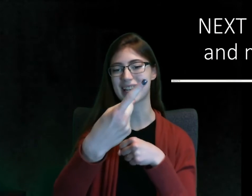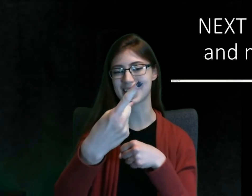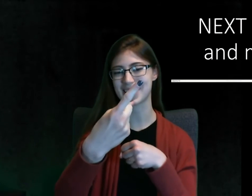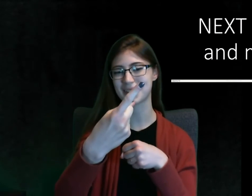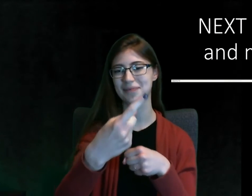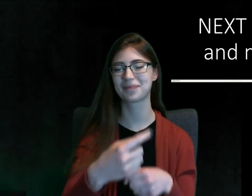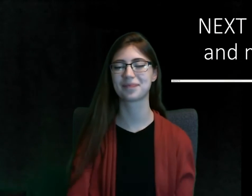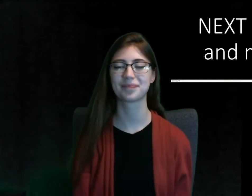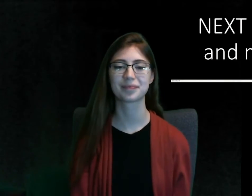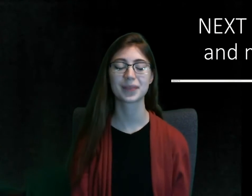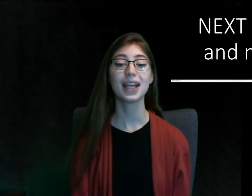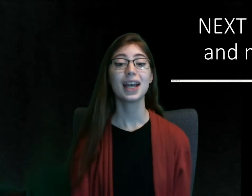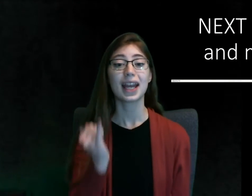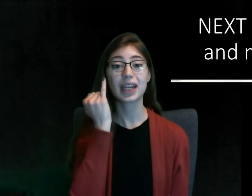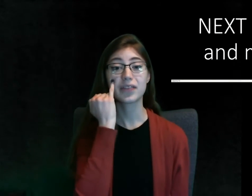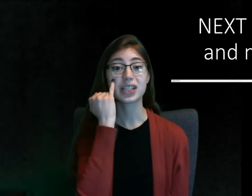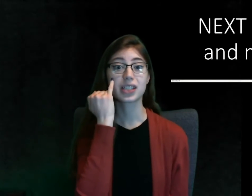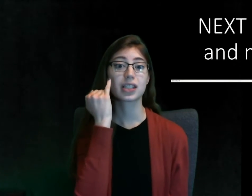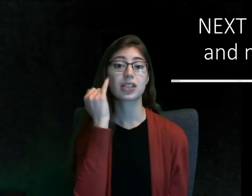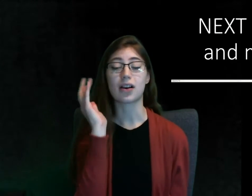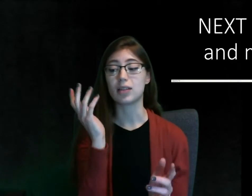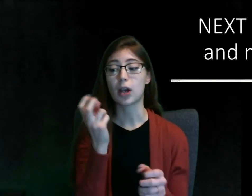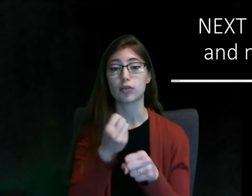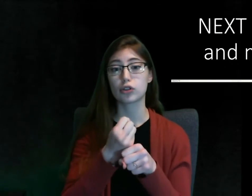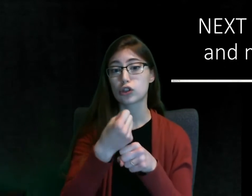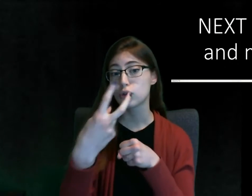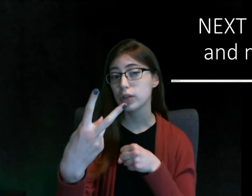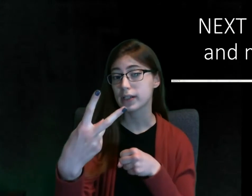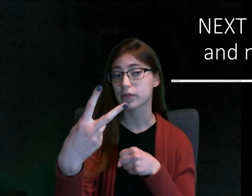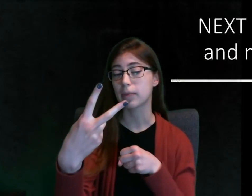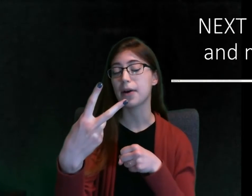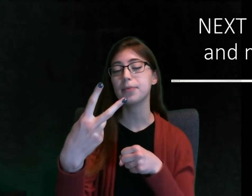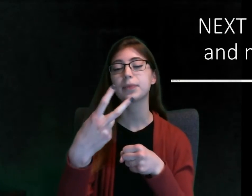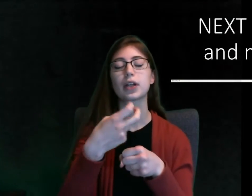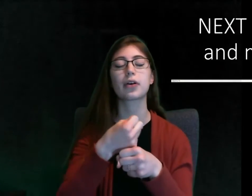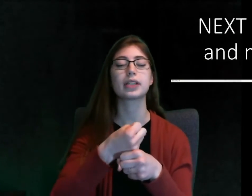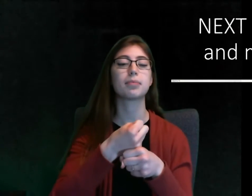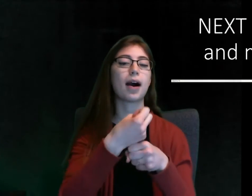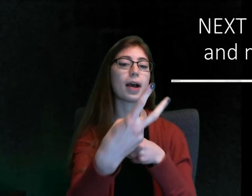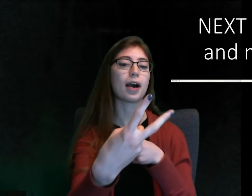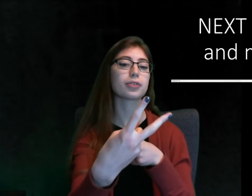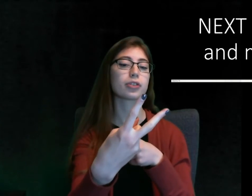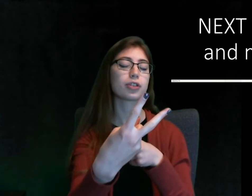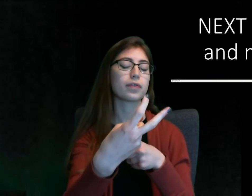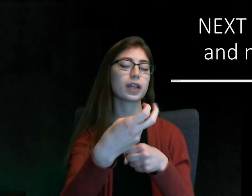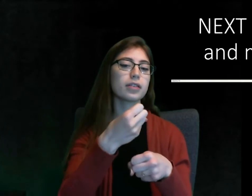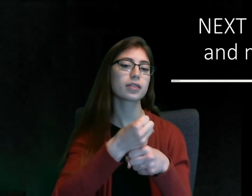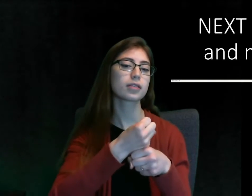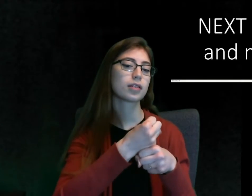year. If it is talking about 2 years from now, you're going to pop out 2 fingers.